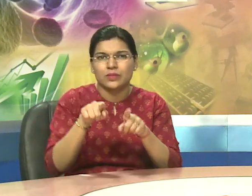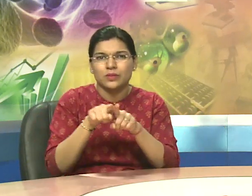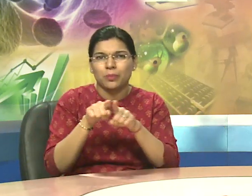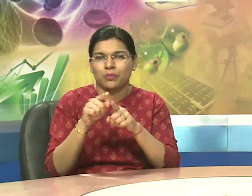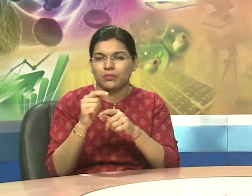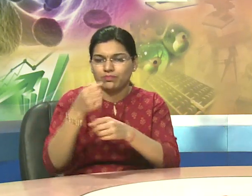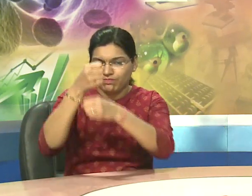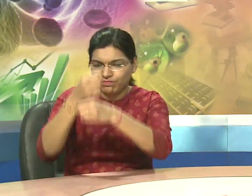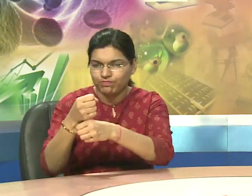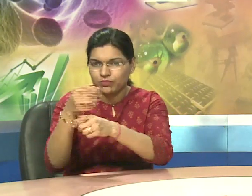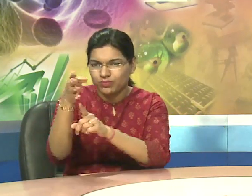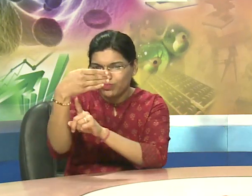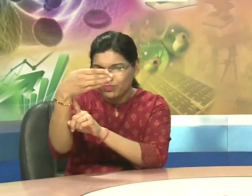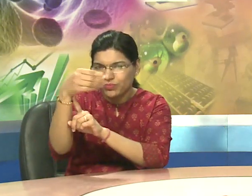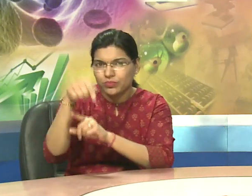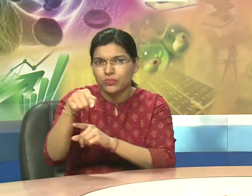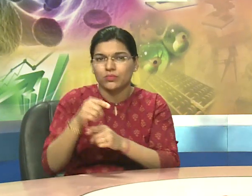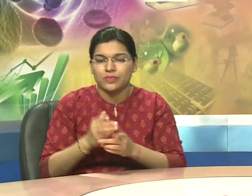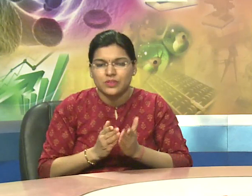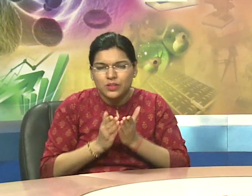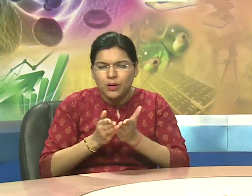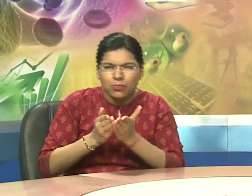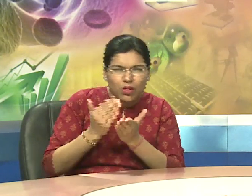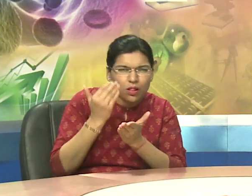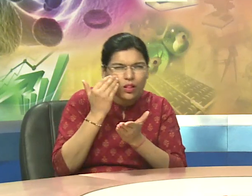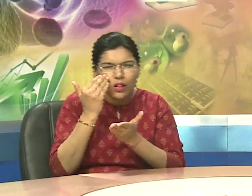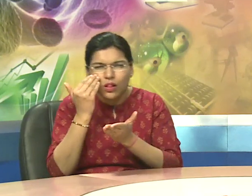inside the water there are different navigation points